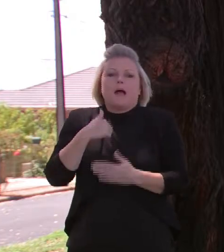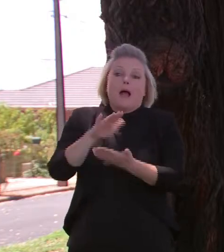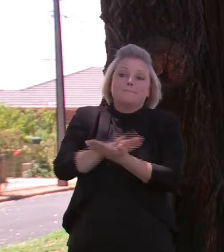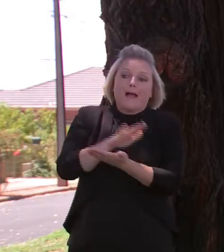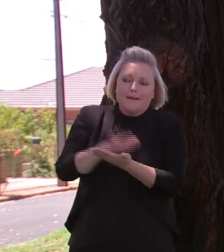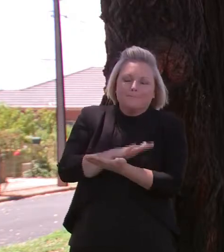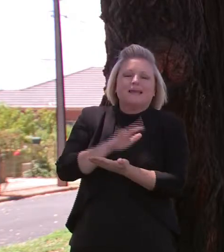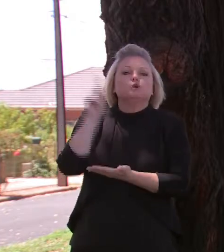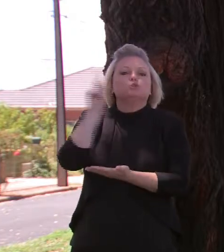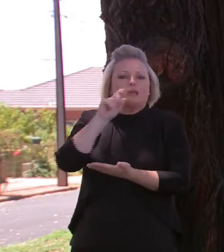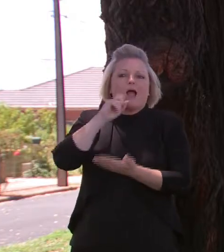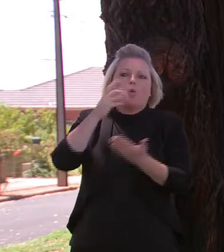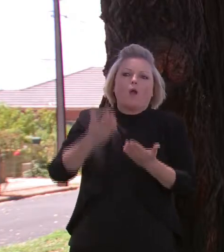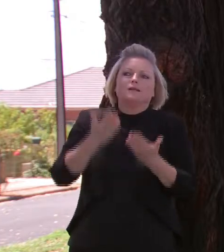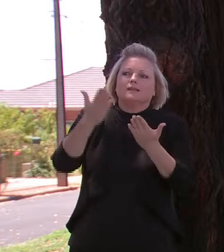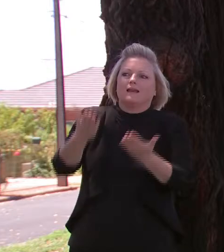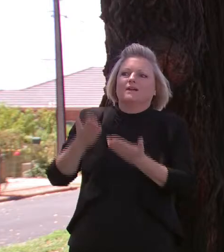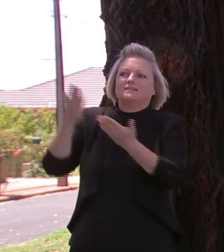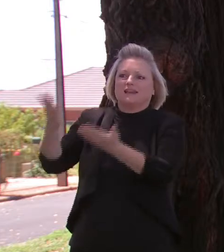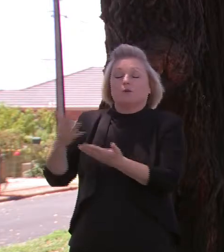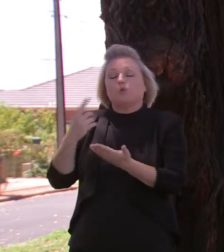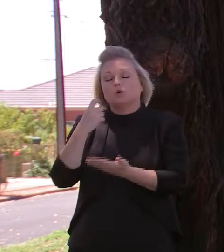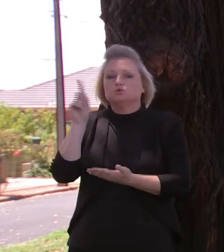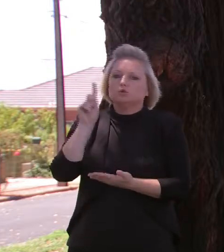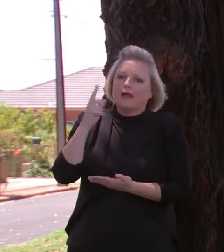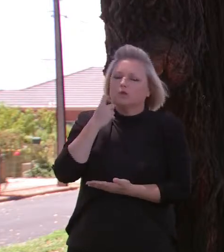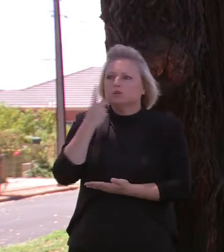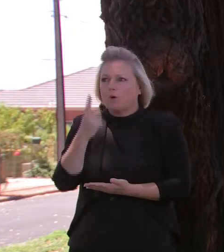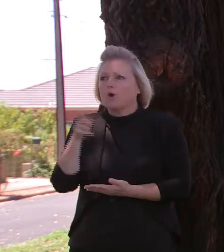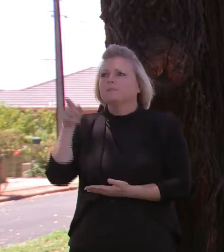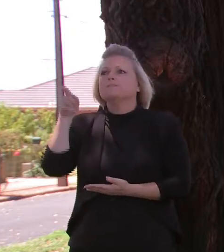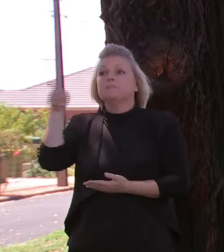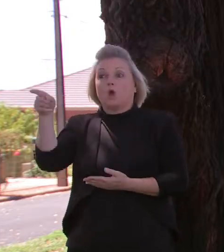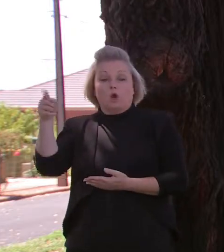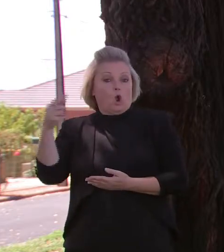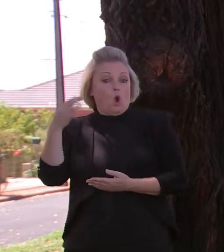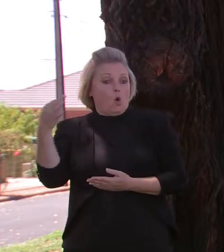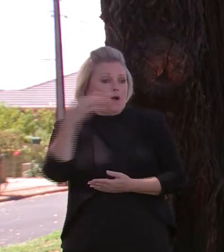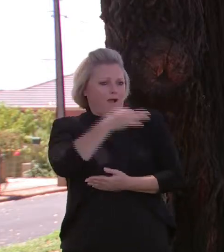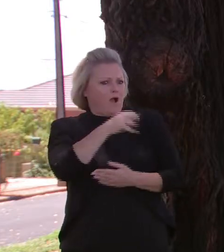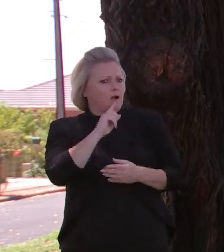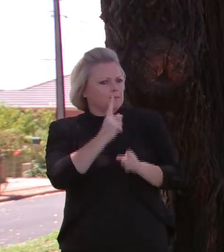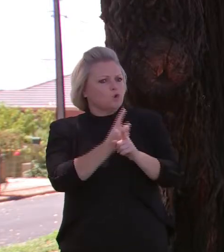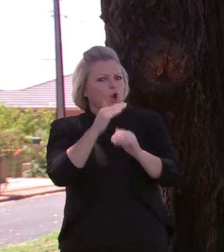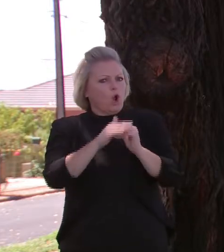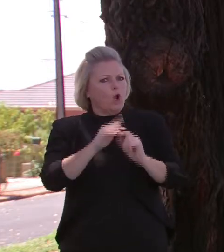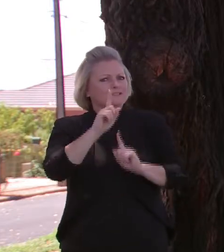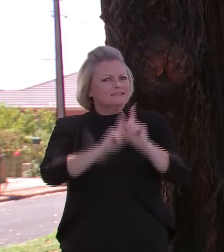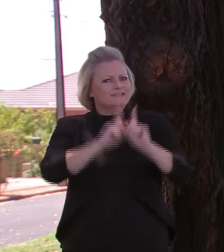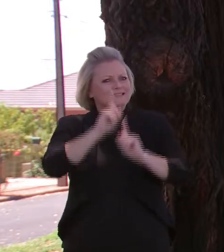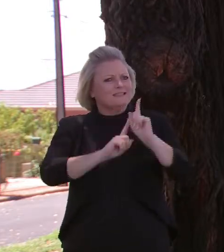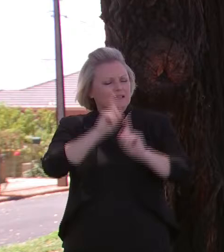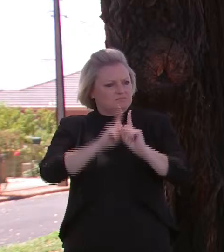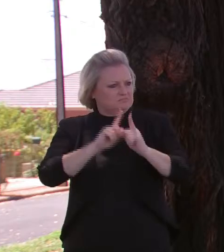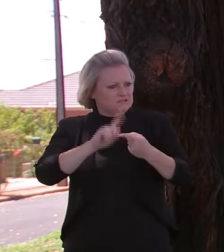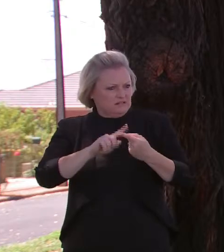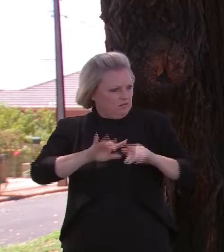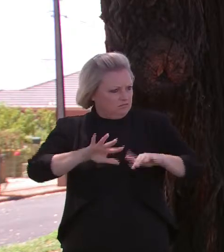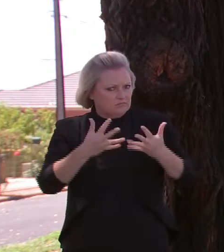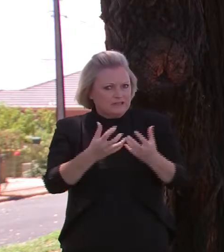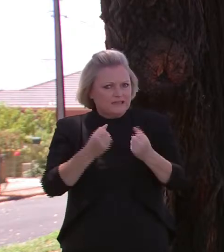those RAT tests today or tomorrow. What about metropolitan sites? So these aren't regional sites that I've spoken to today. What's caused the